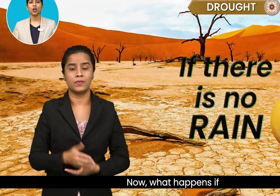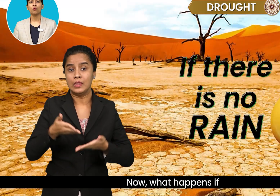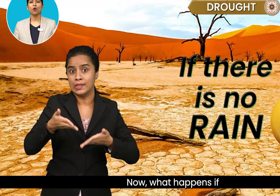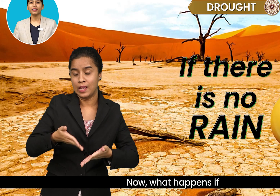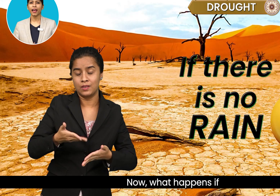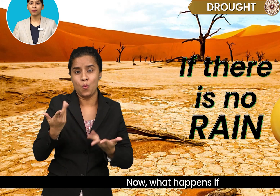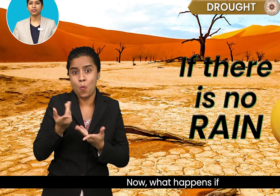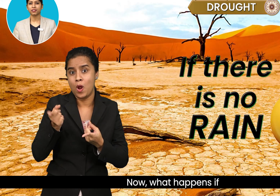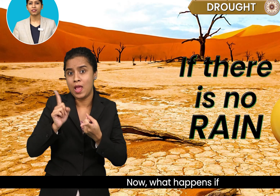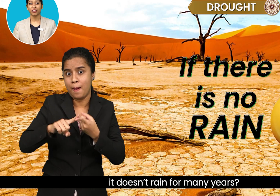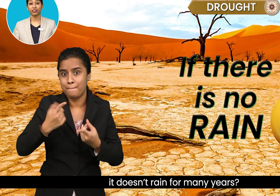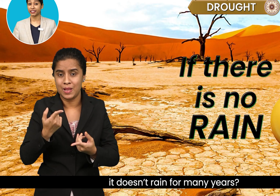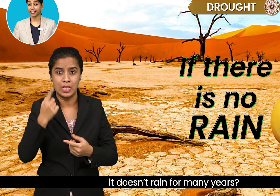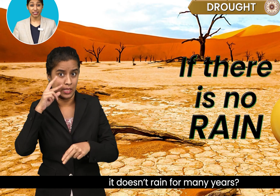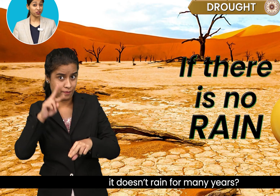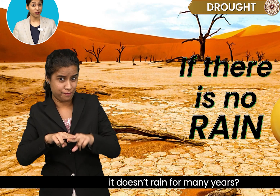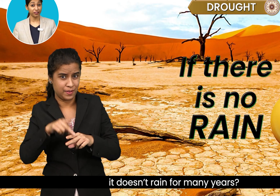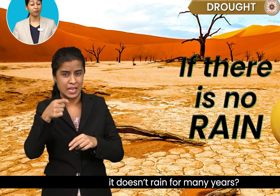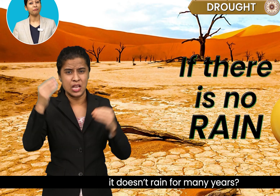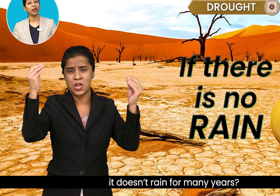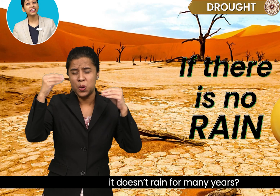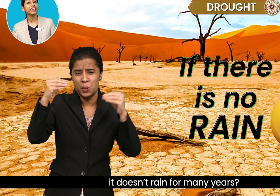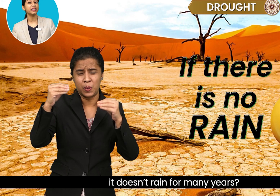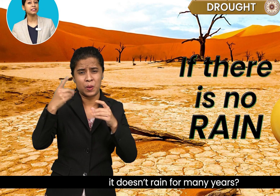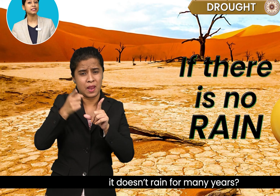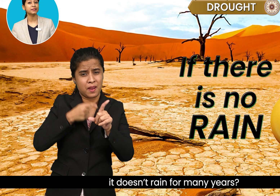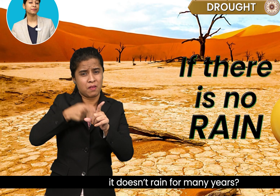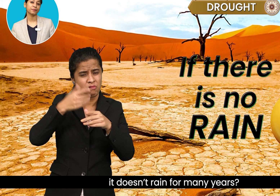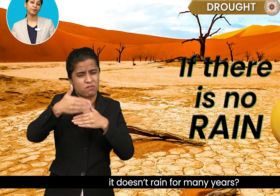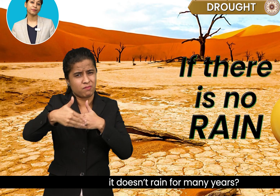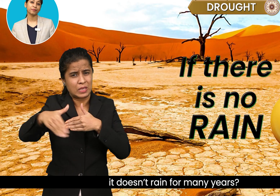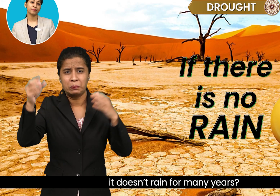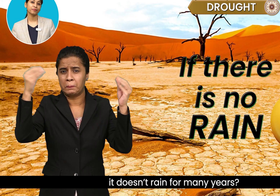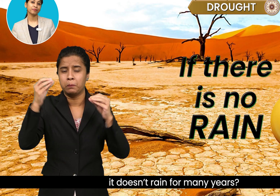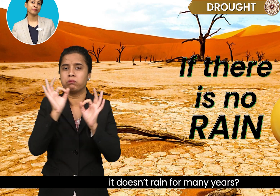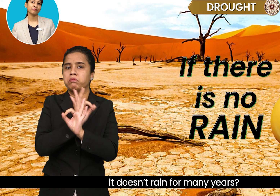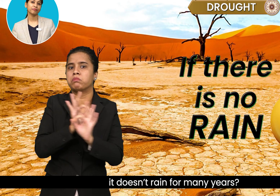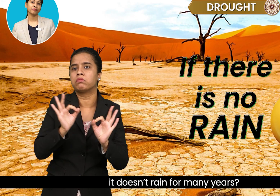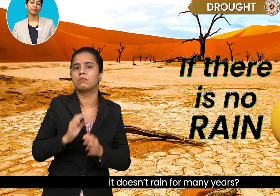Now, what happens if it doesn't rain for many years?